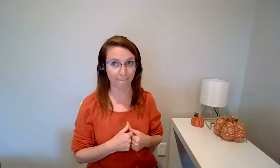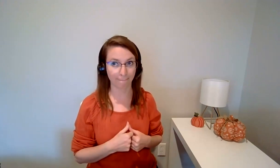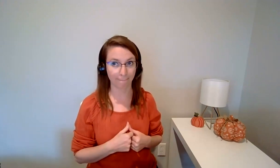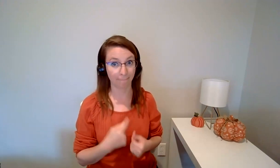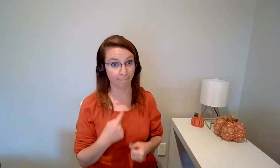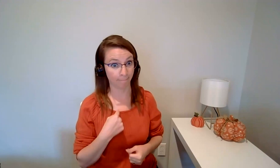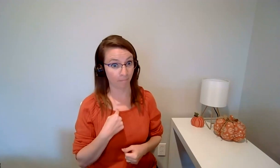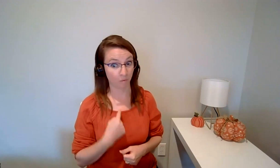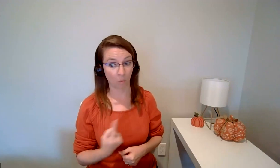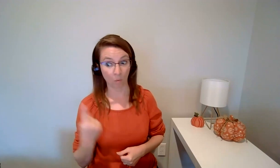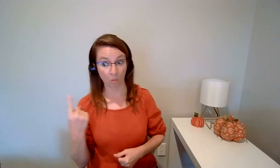Or